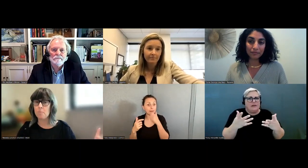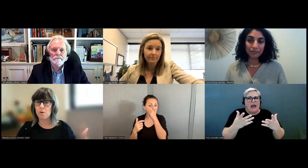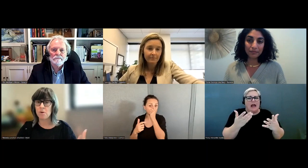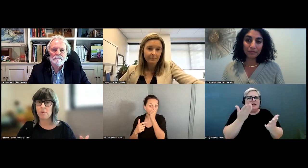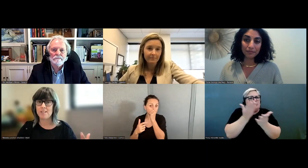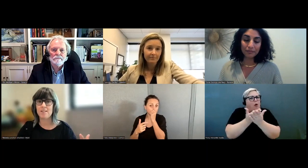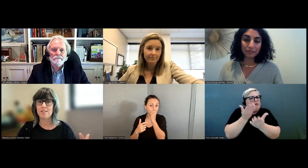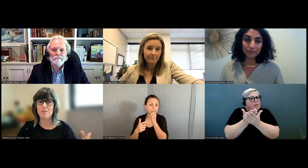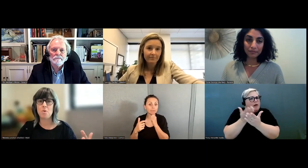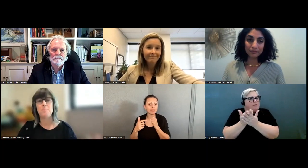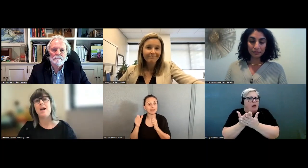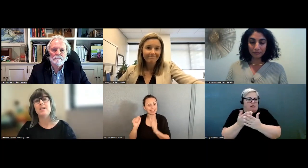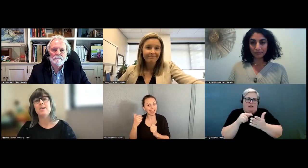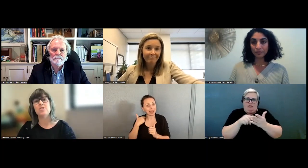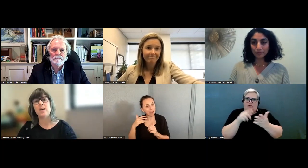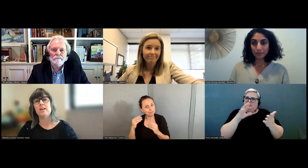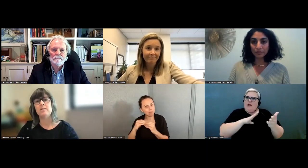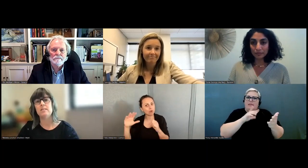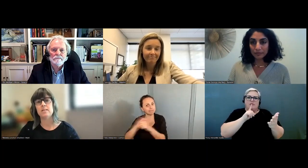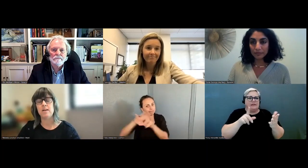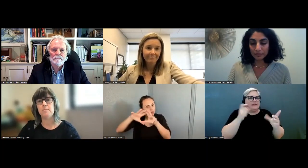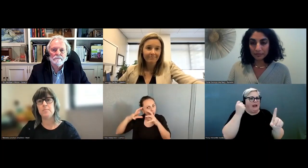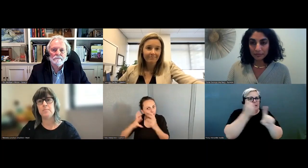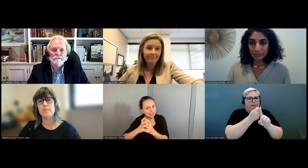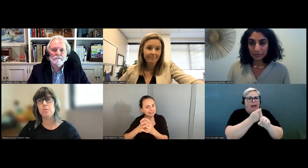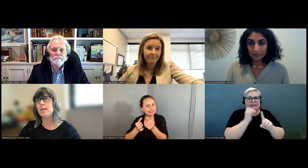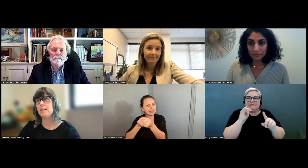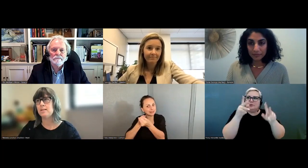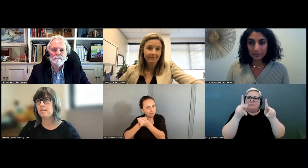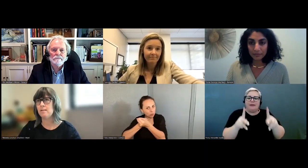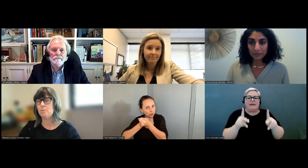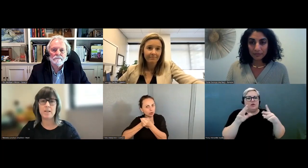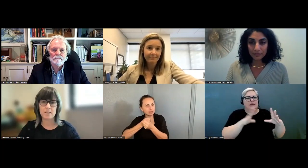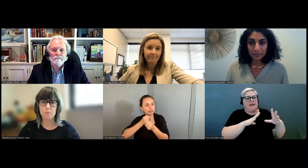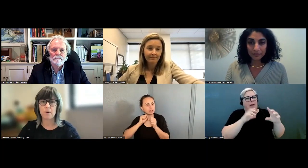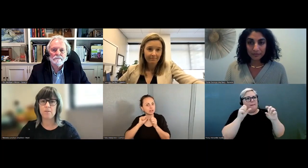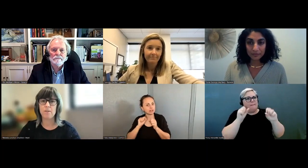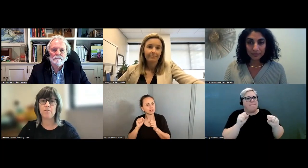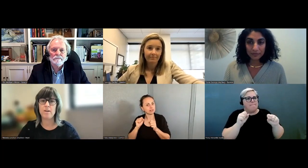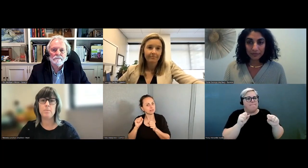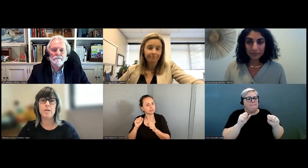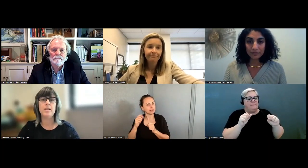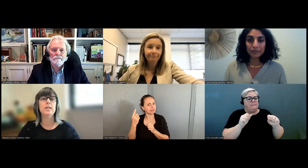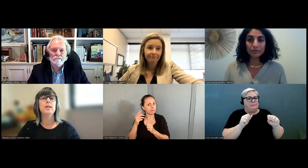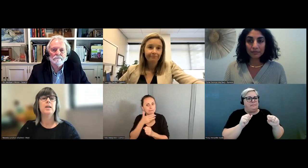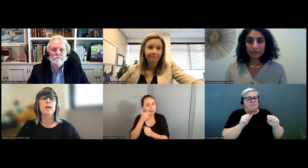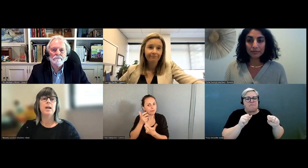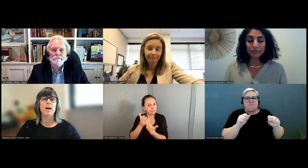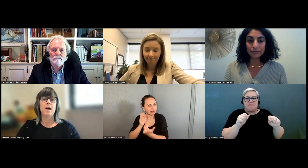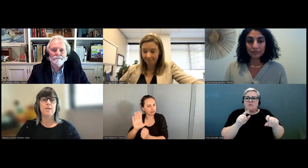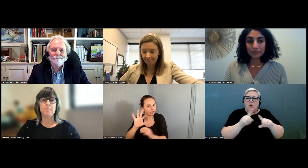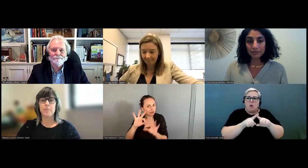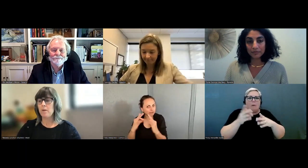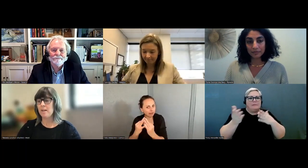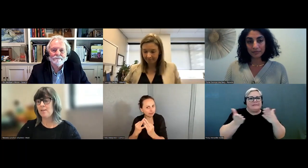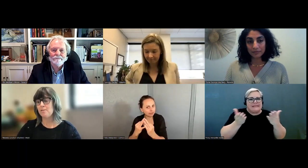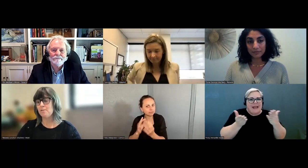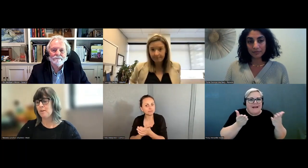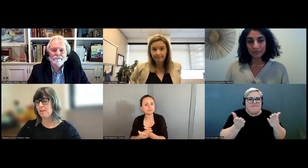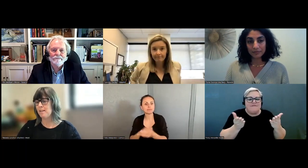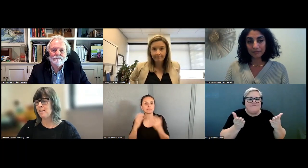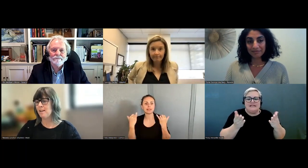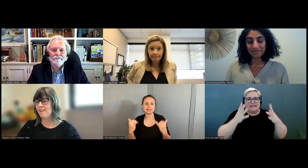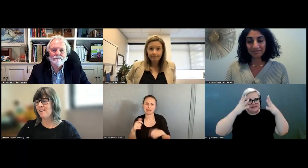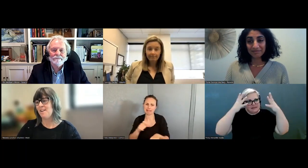get a more holistic support package and do things in ways that work for their family. We